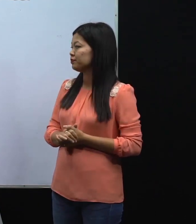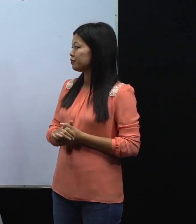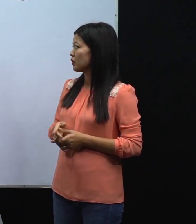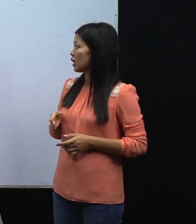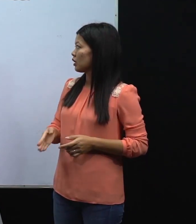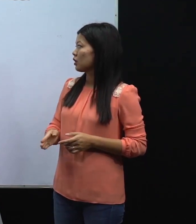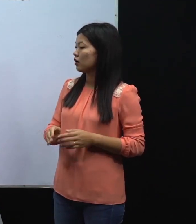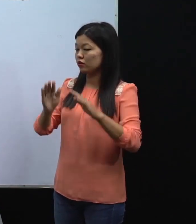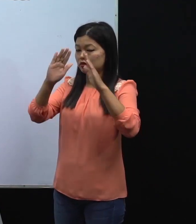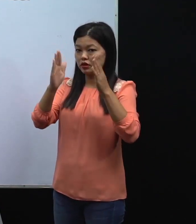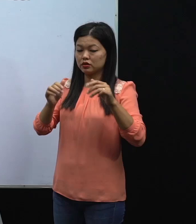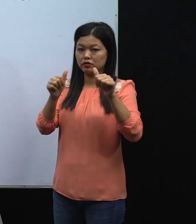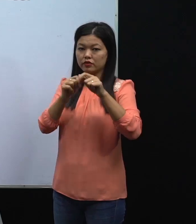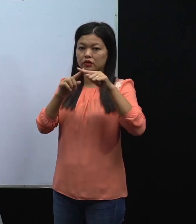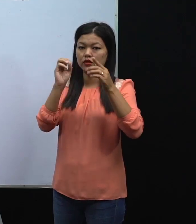So